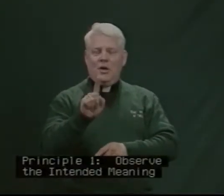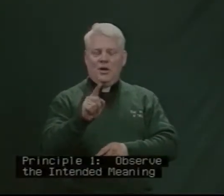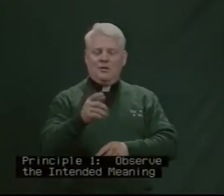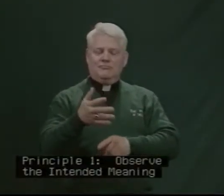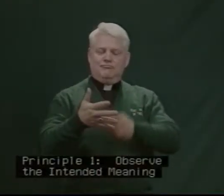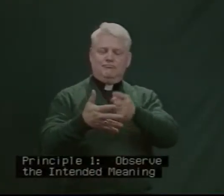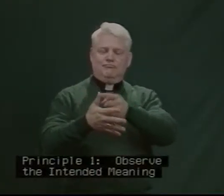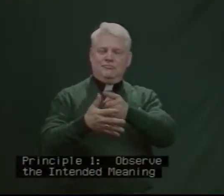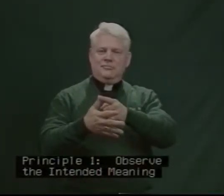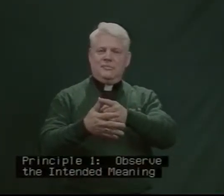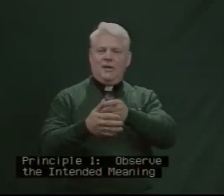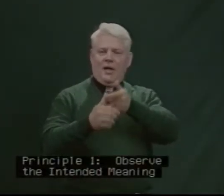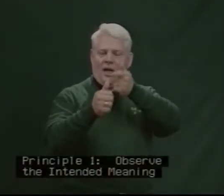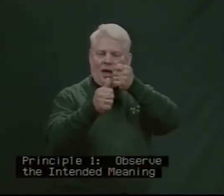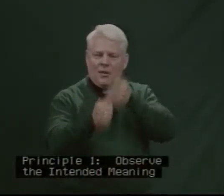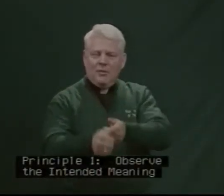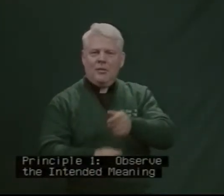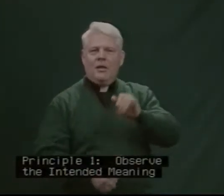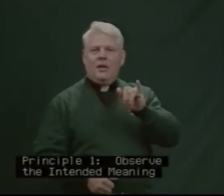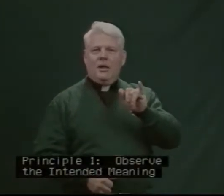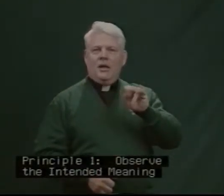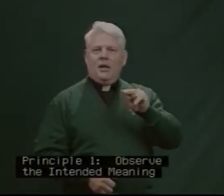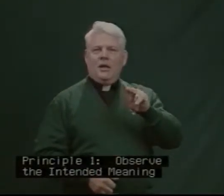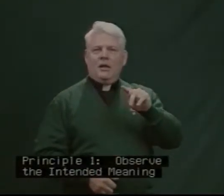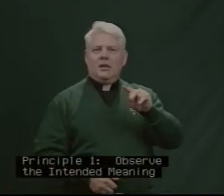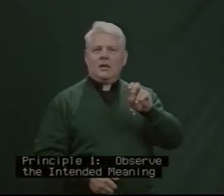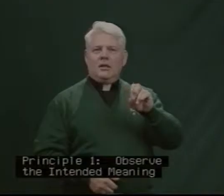Principle 1. Observe the intended meaning.